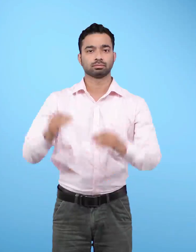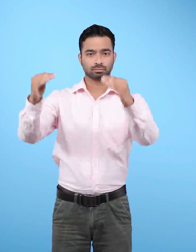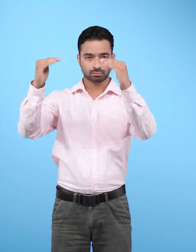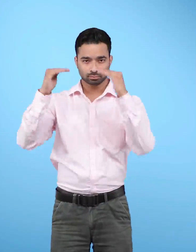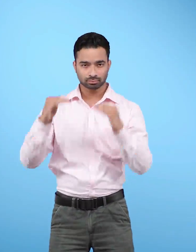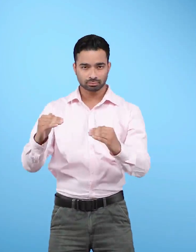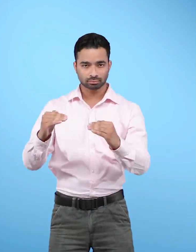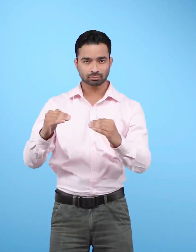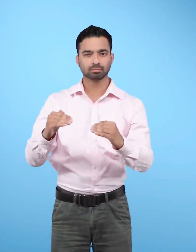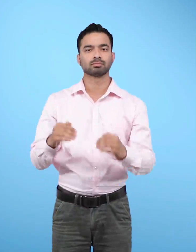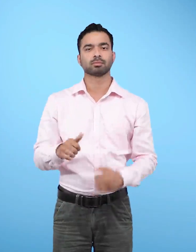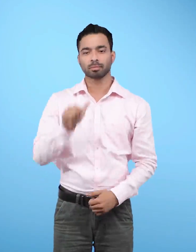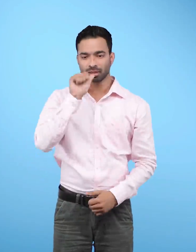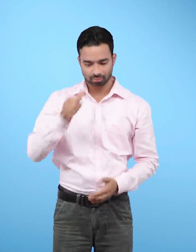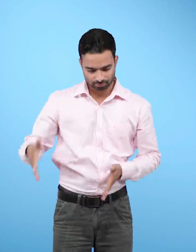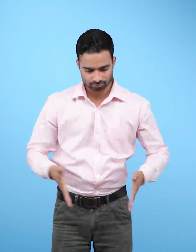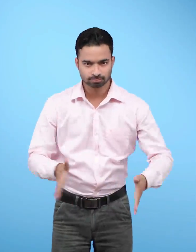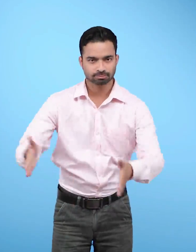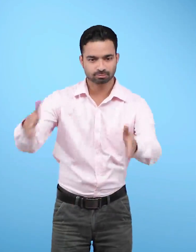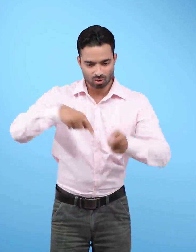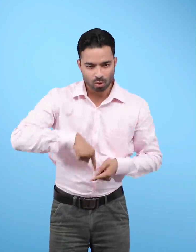land over which a river flows.